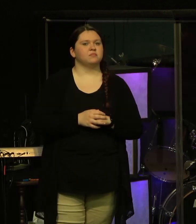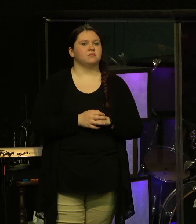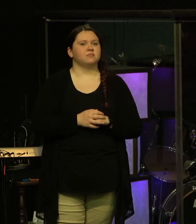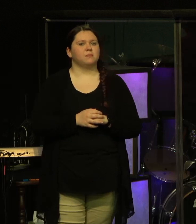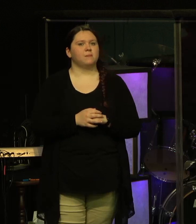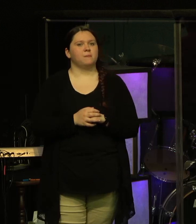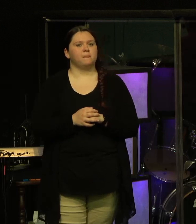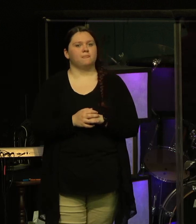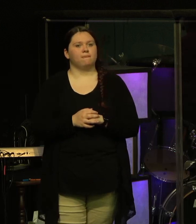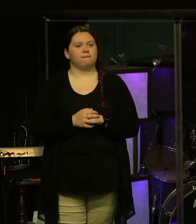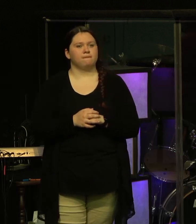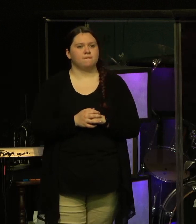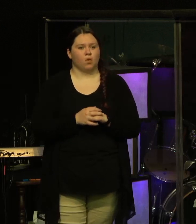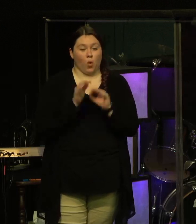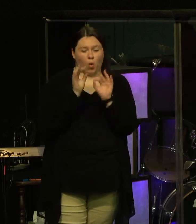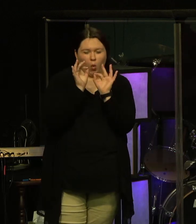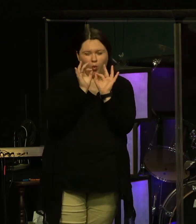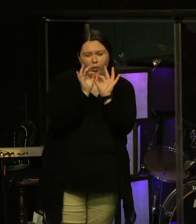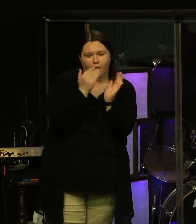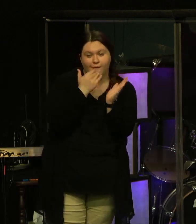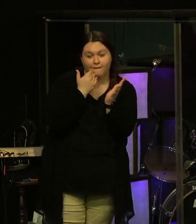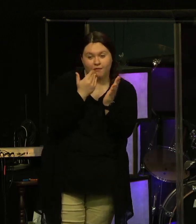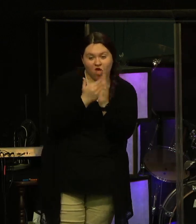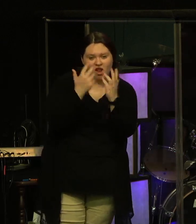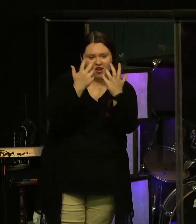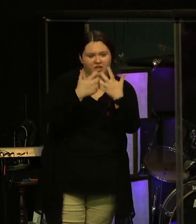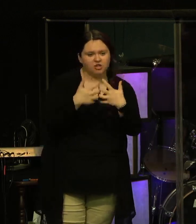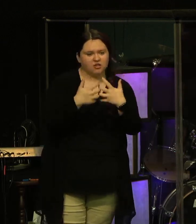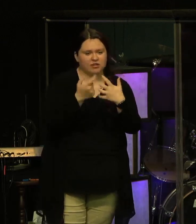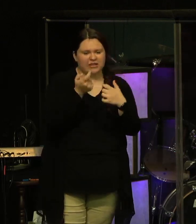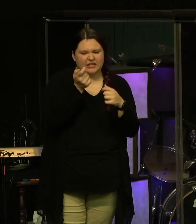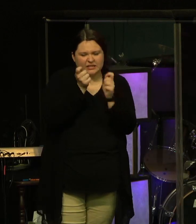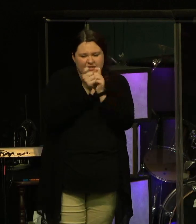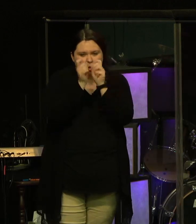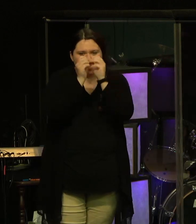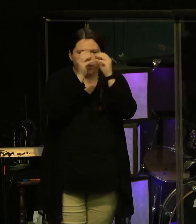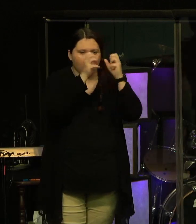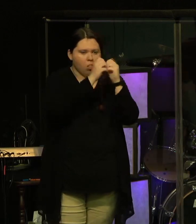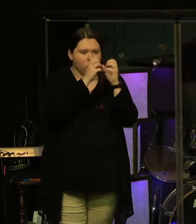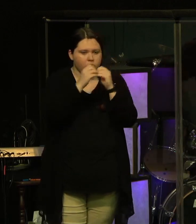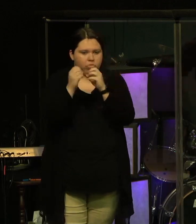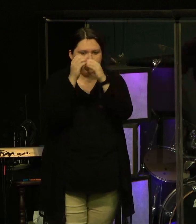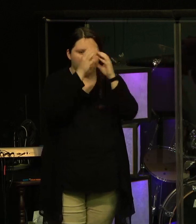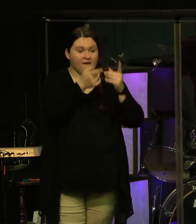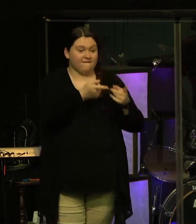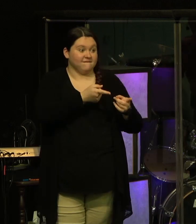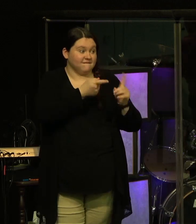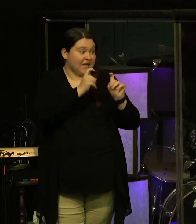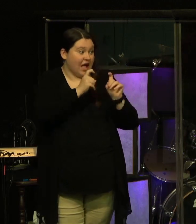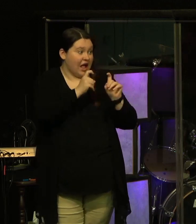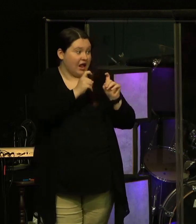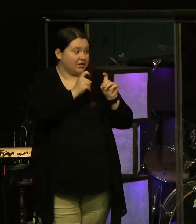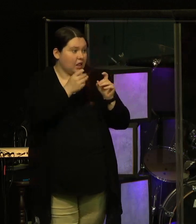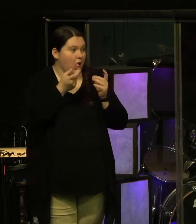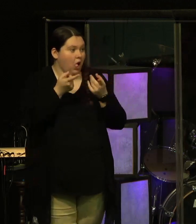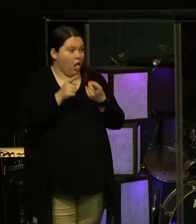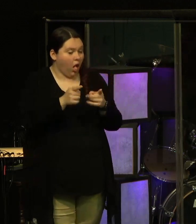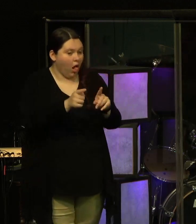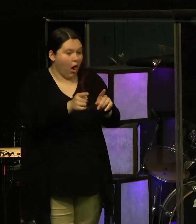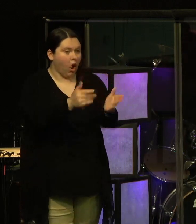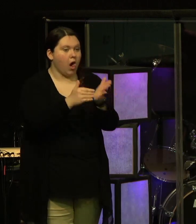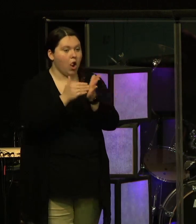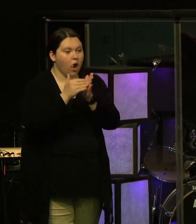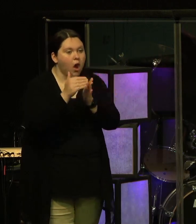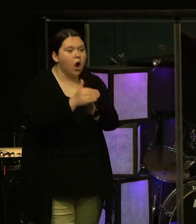A finely tuned engine like that, those little explosions are happening so fast, so often, in such